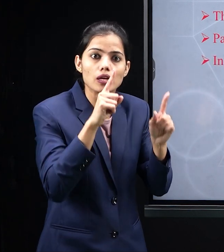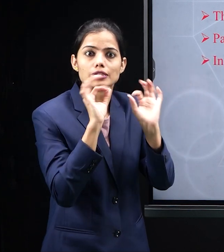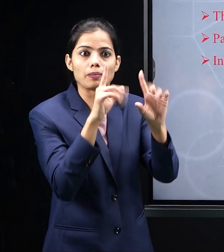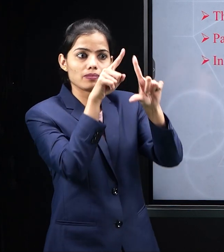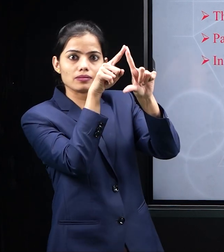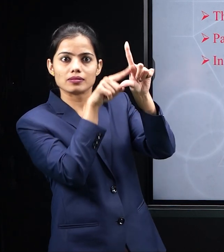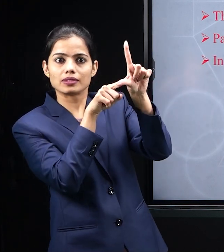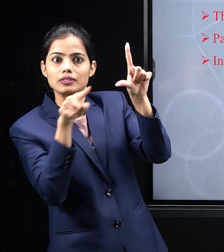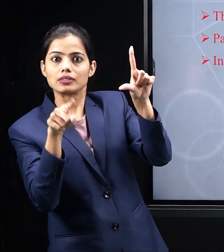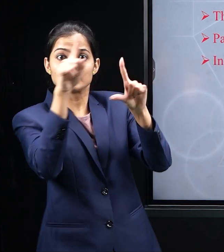angles.